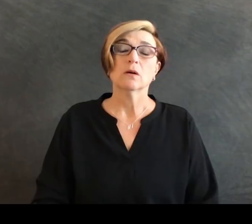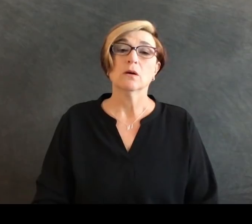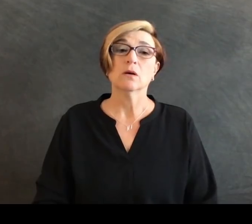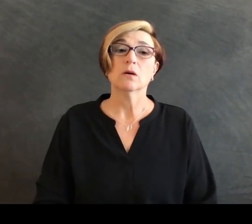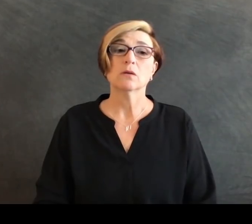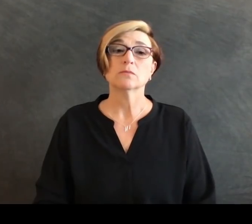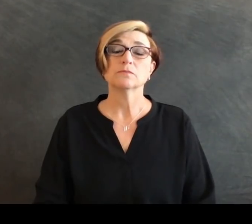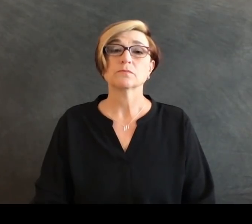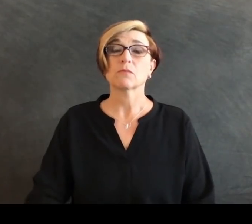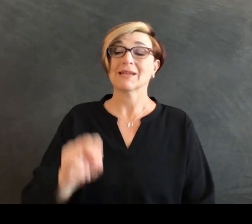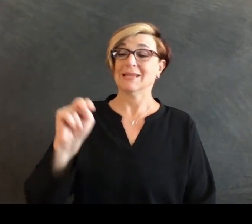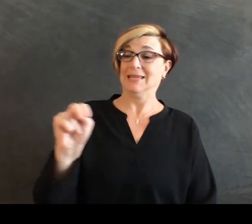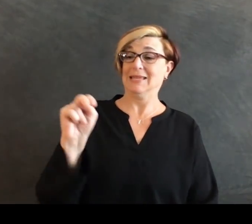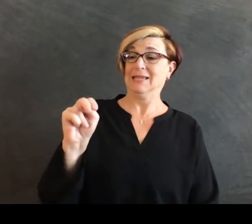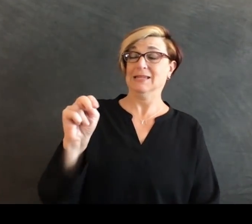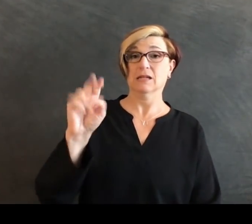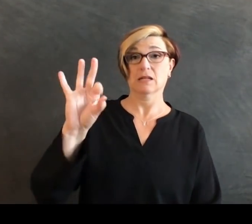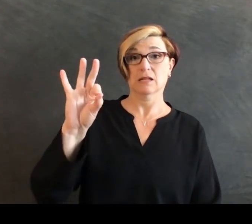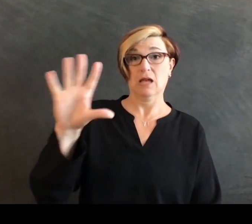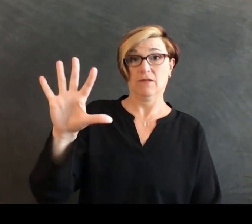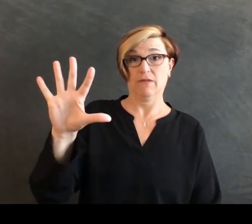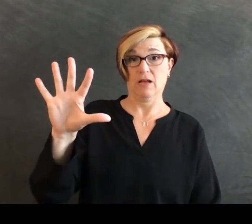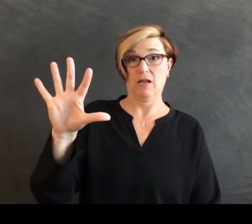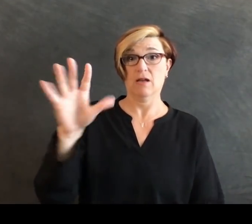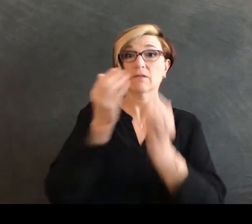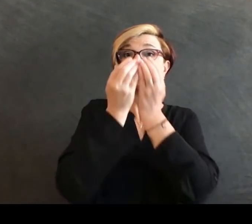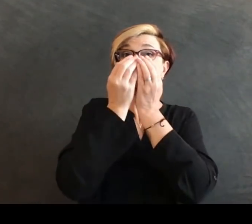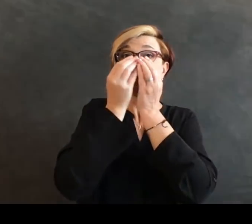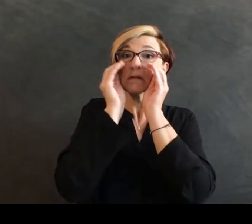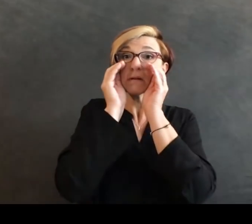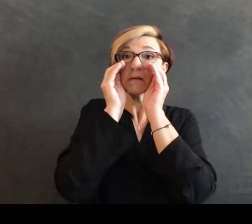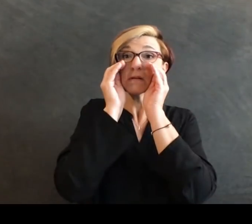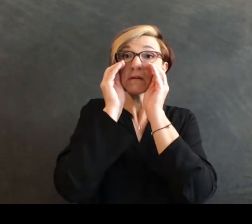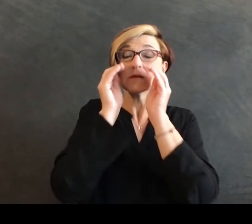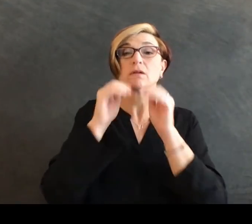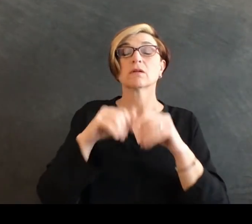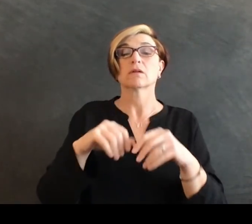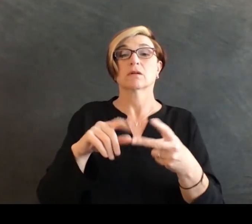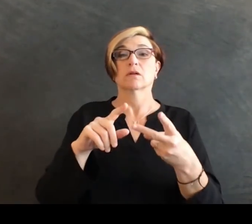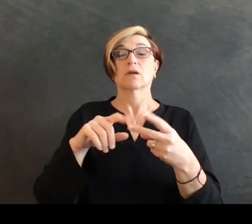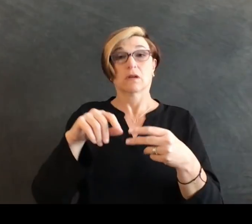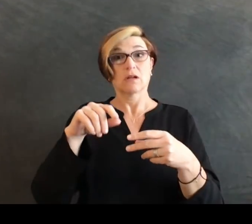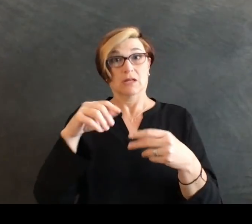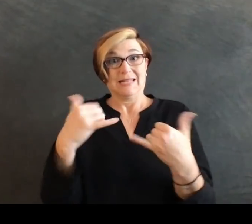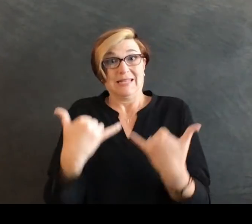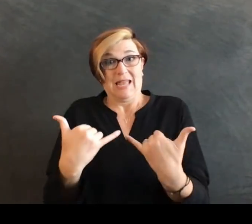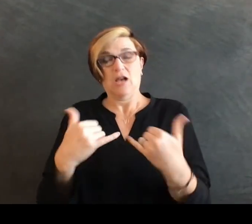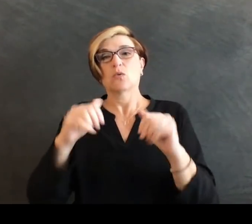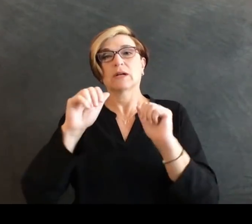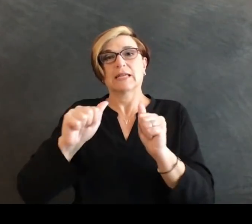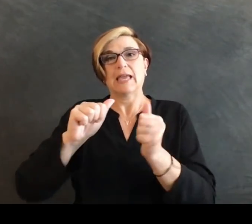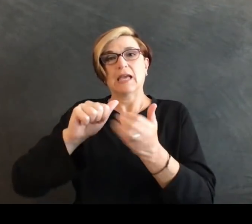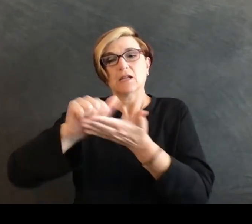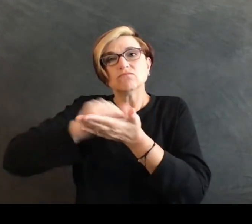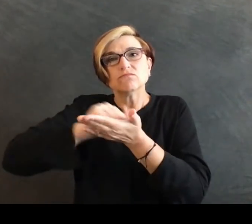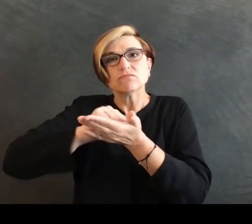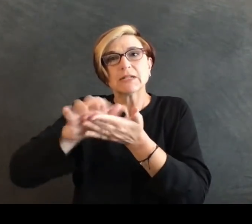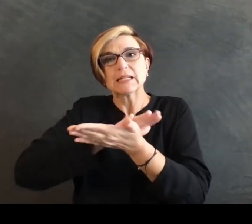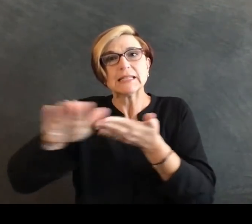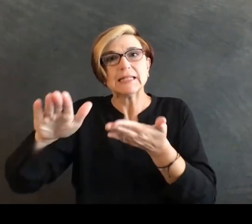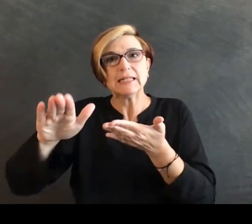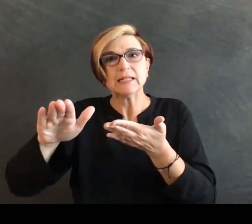N95 respirator mask sterilization kits. It's an incredible thing. I've been